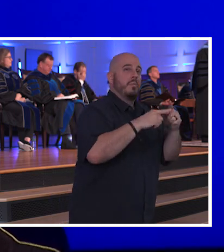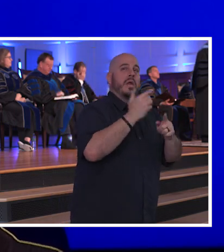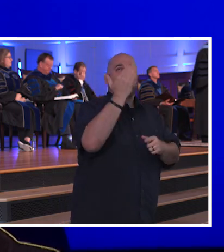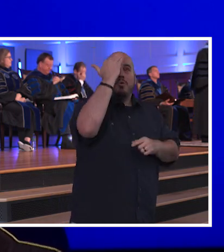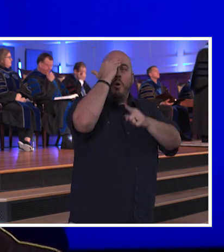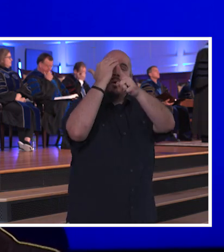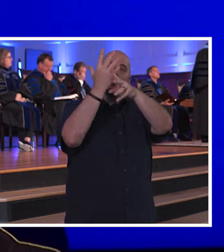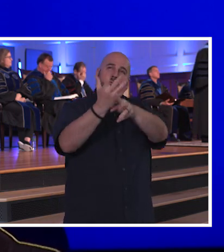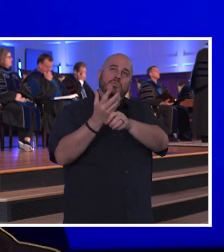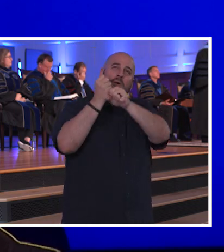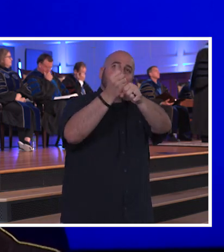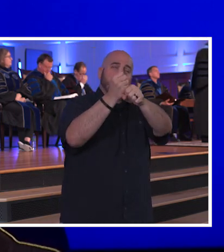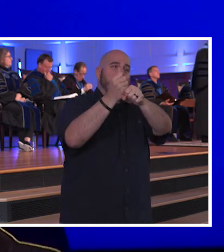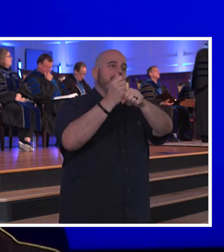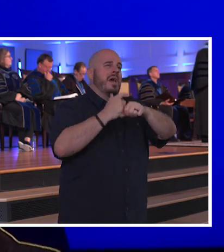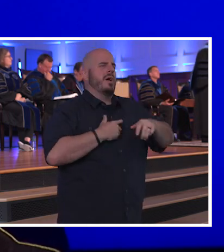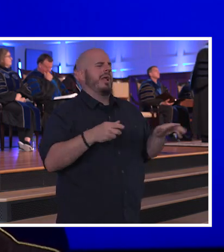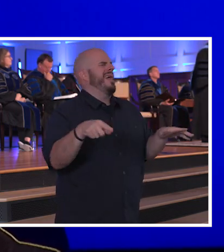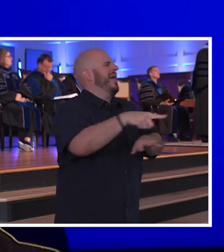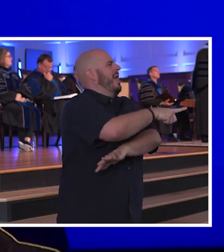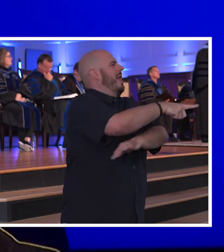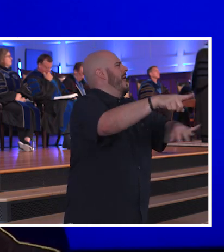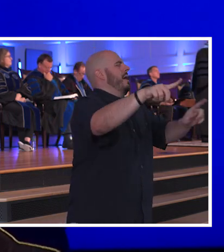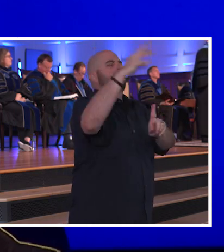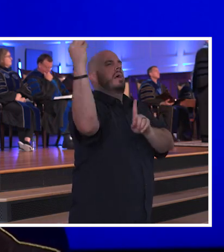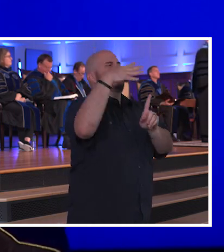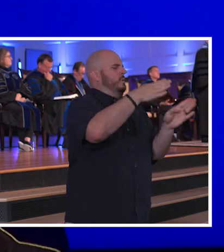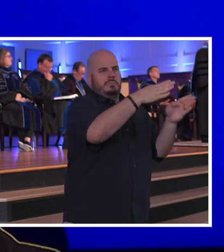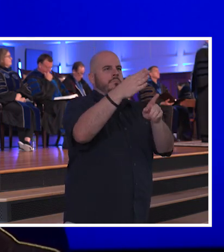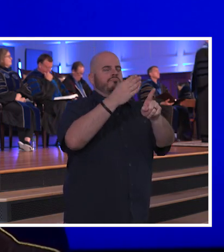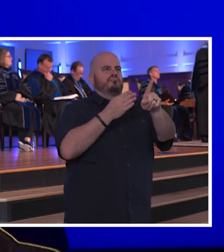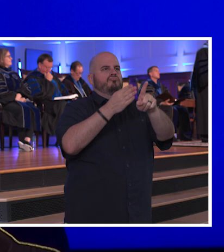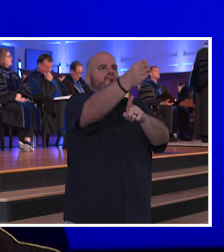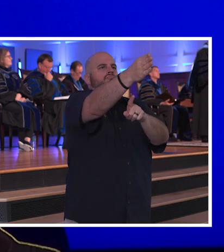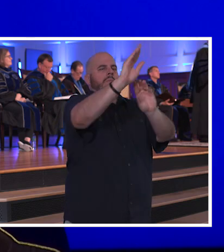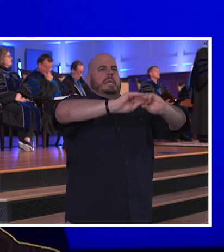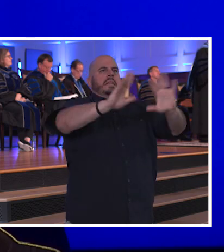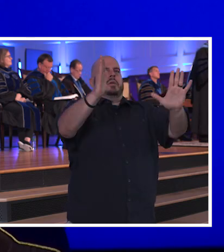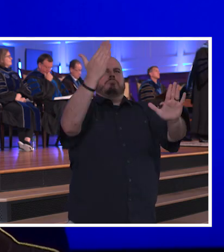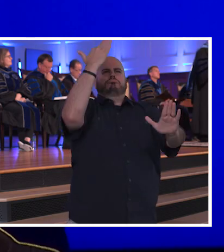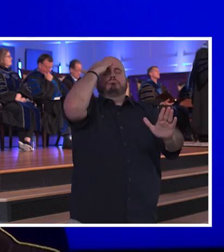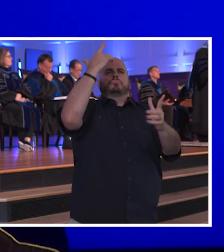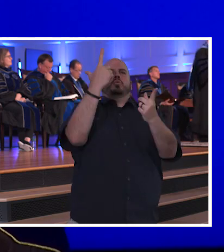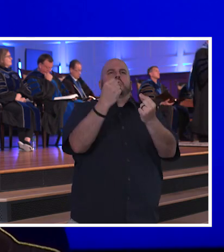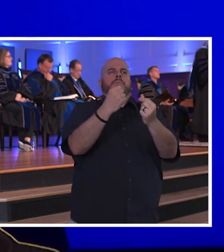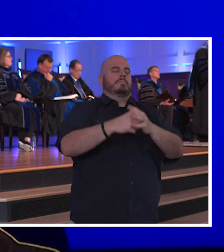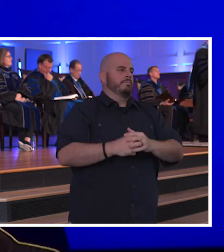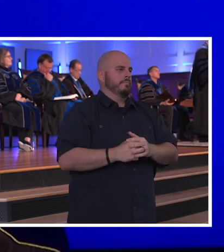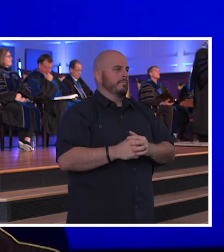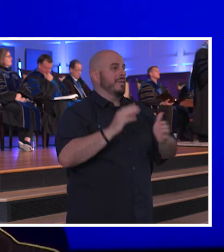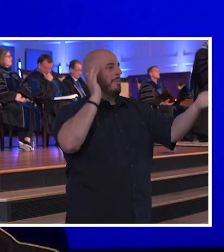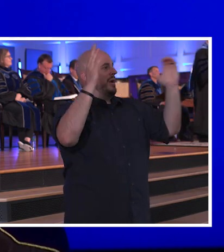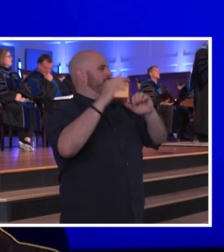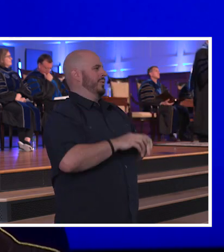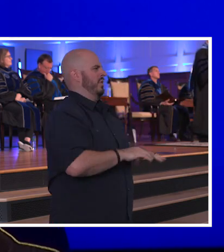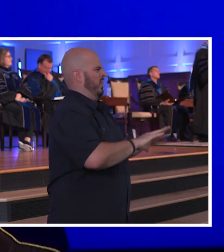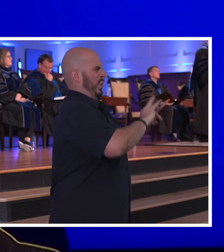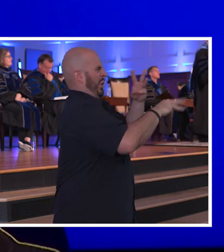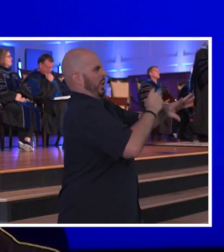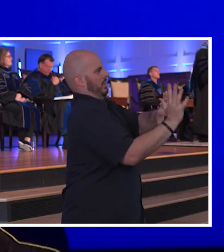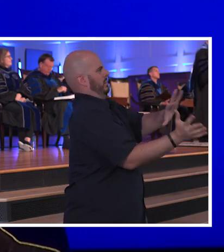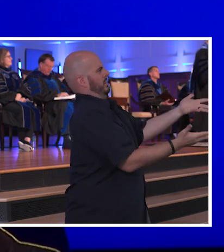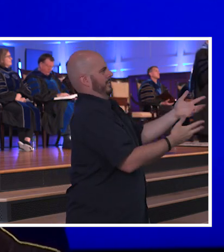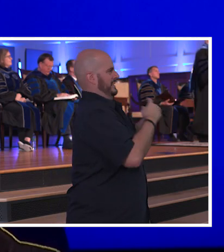make our paths straight. In other words, contrary to the crooked and destructive paths of the foolish and